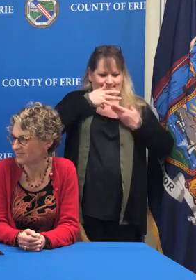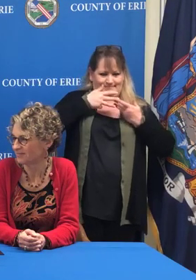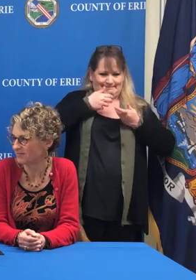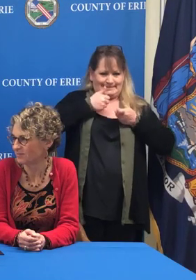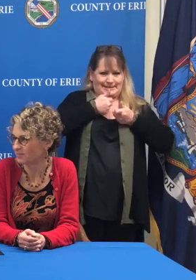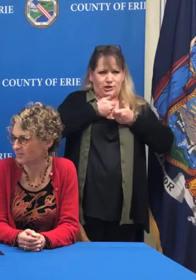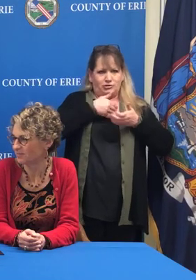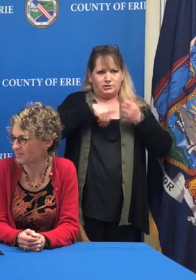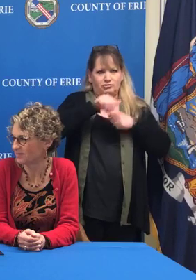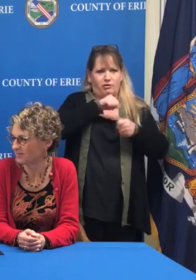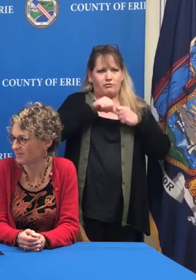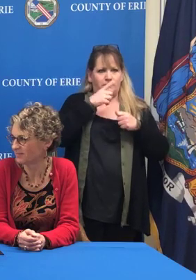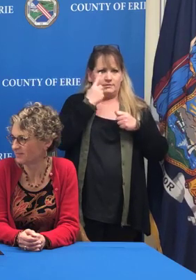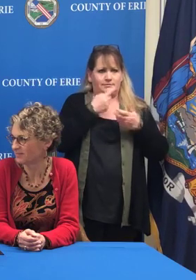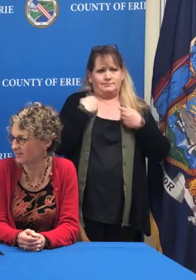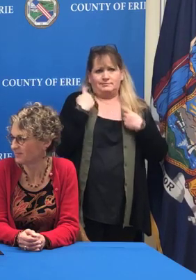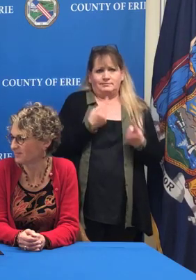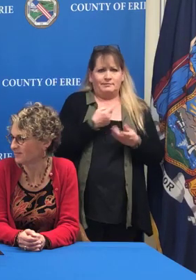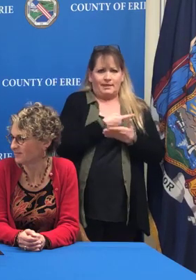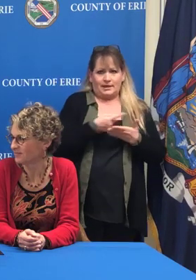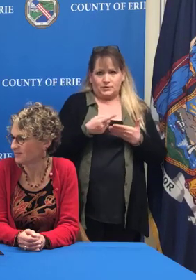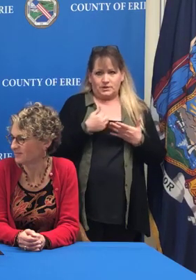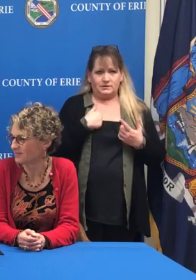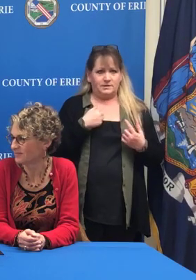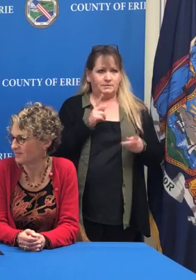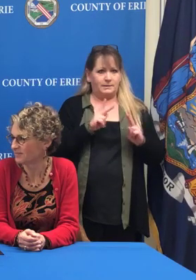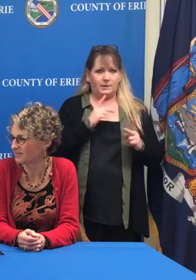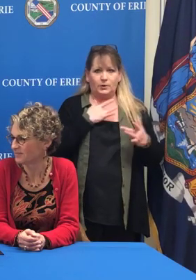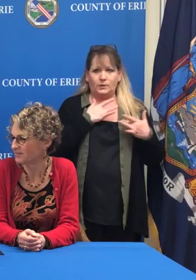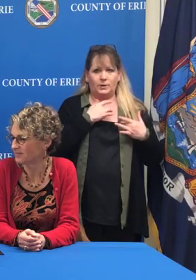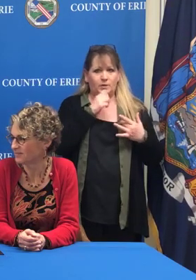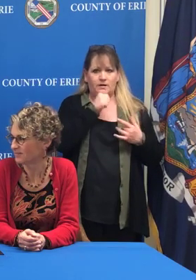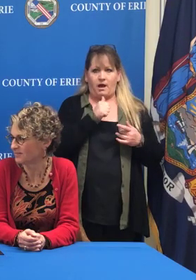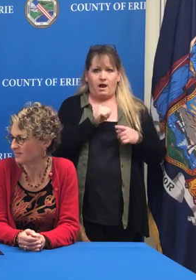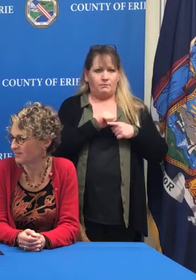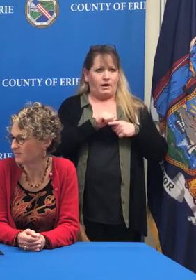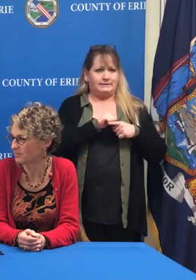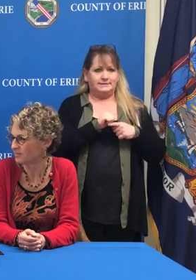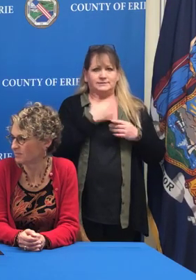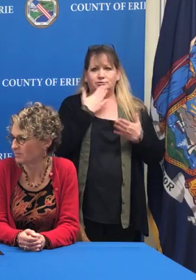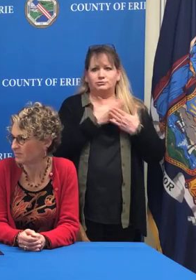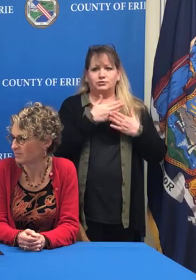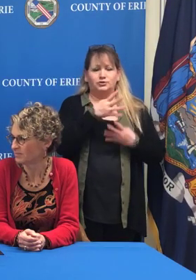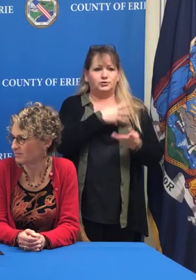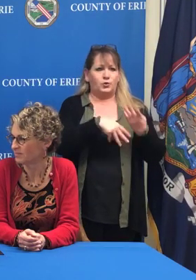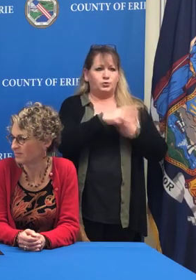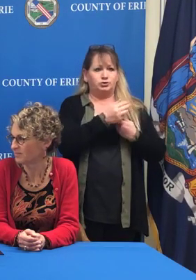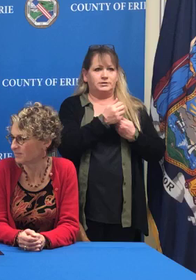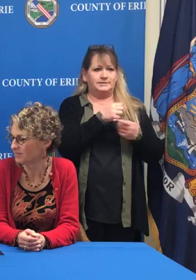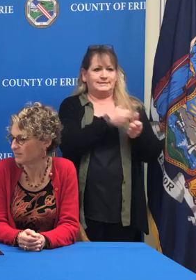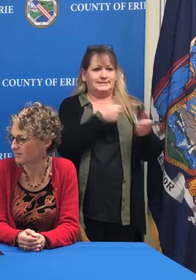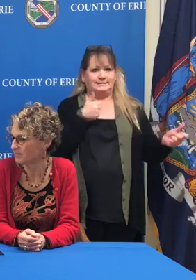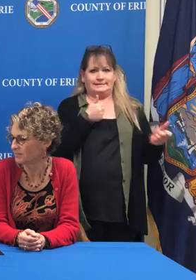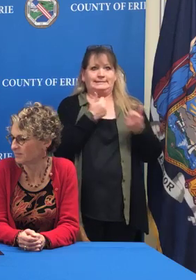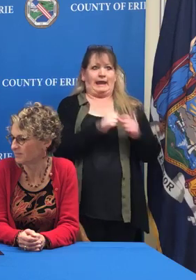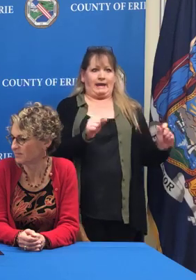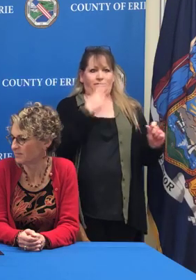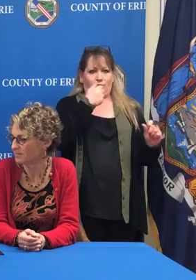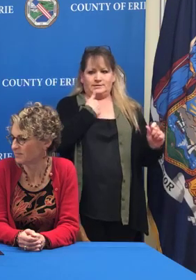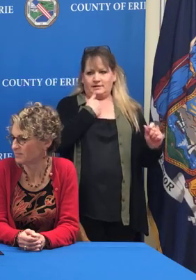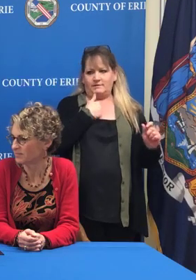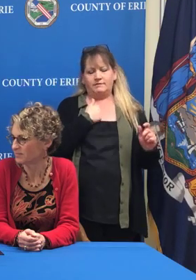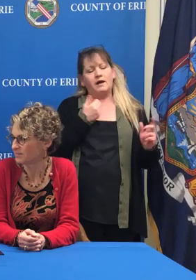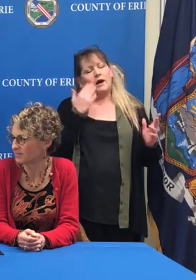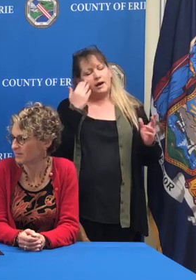week. People are worried that we're not practicing good, safe social distancing. That is, I understand the point of view, but we also have